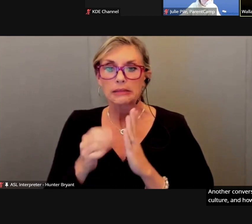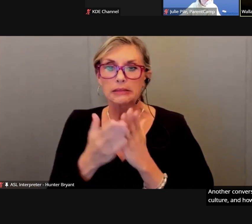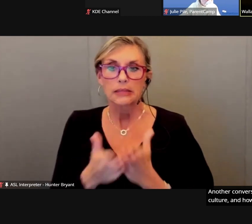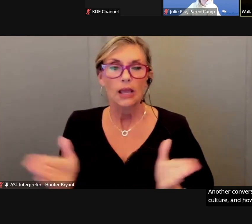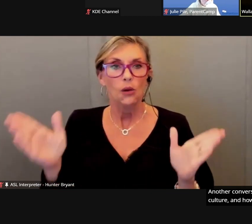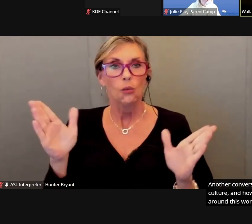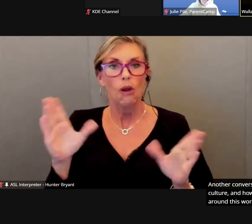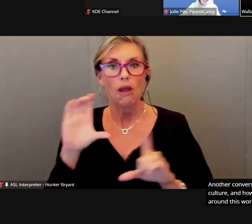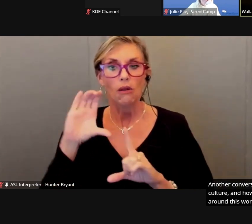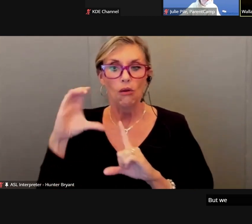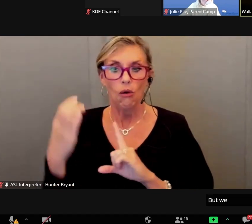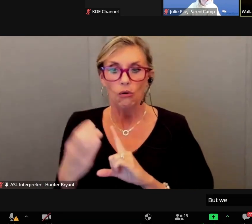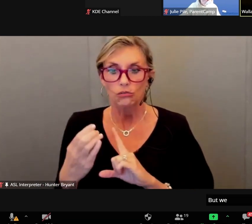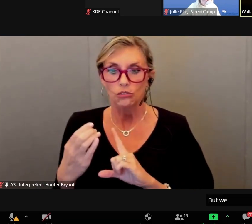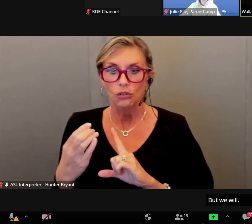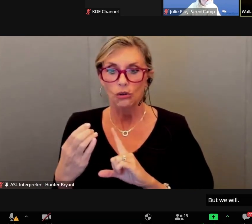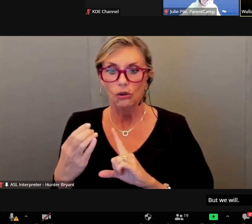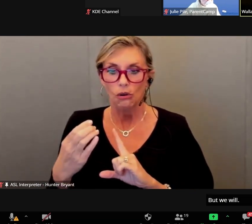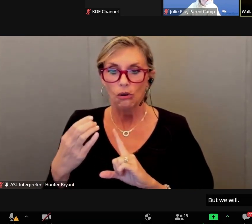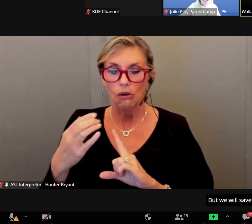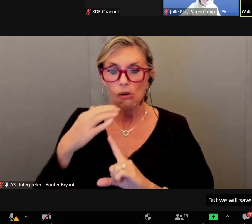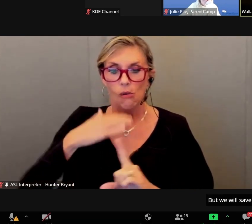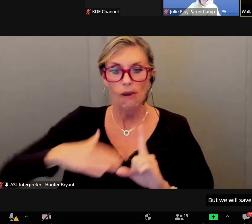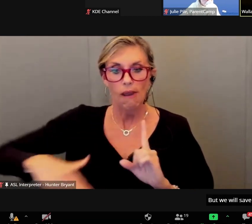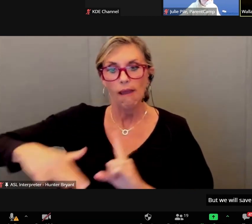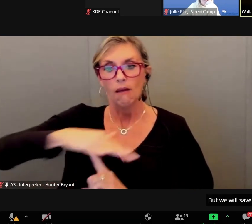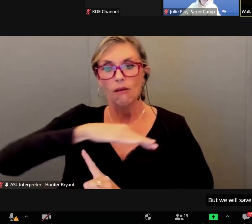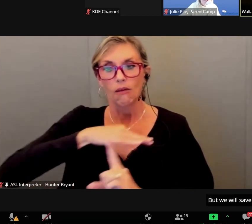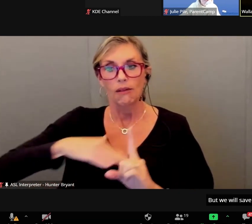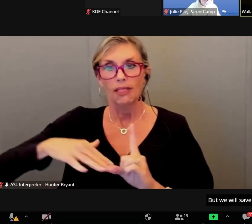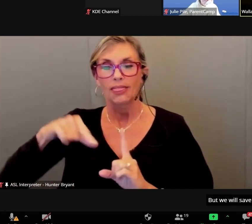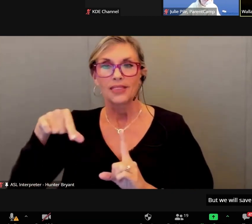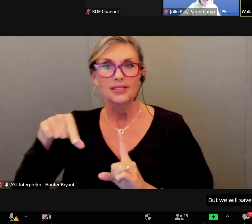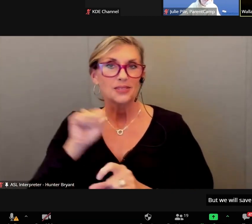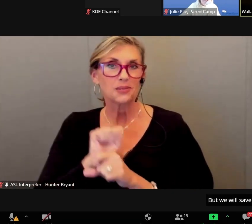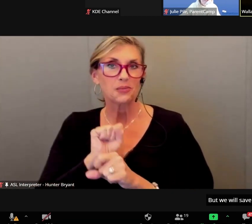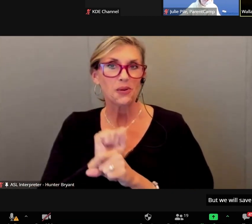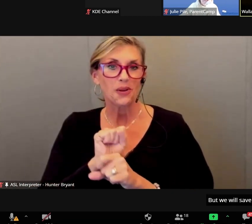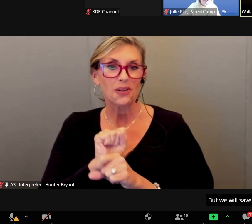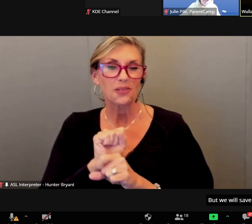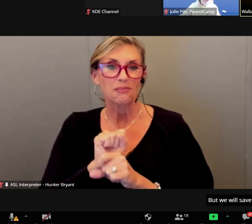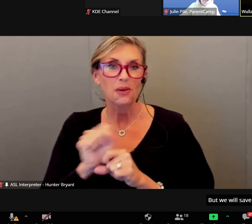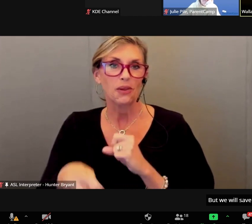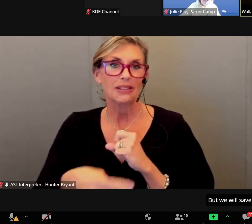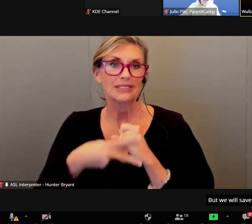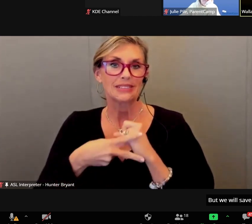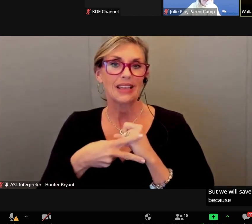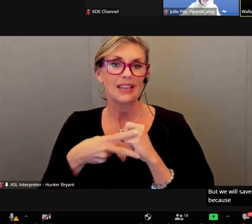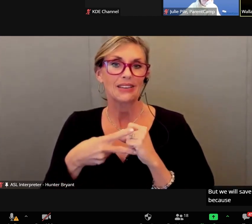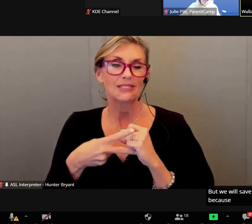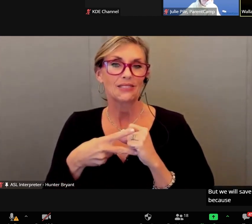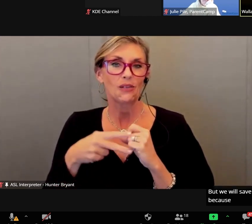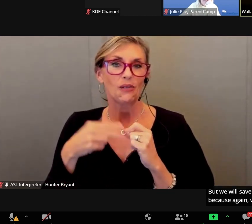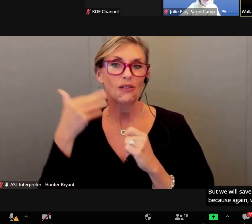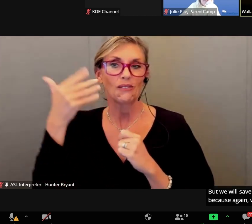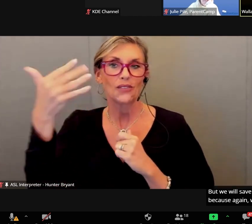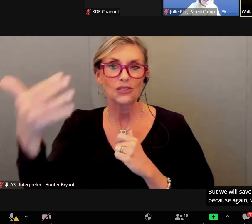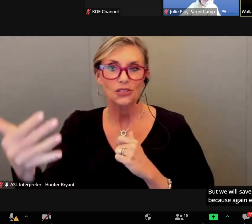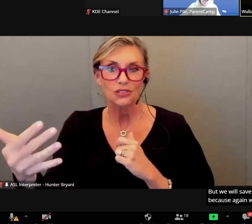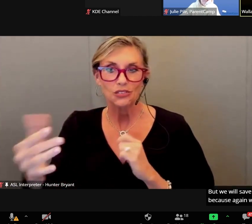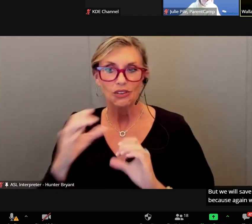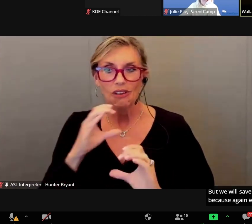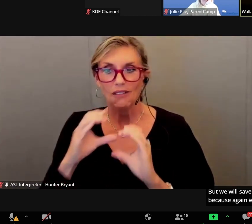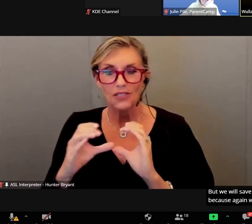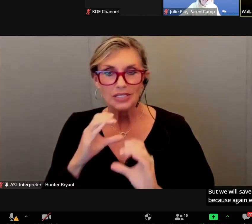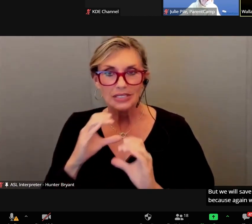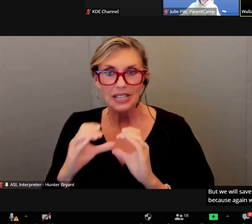But we will save that for future conversations, because again, we can have a very lengthy conversation about